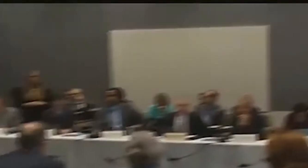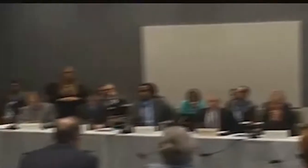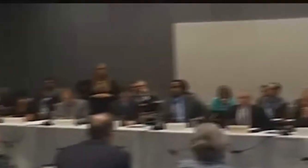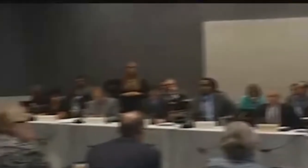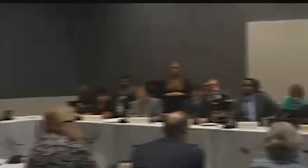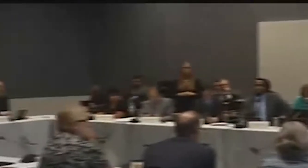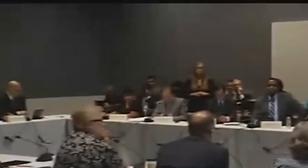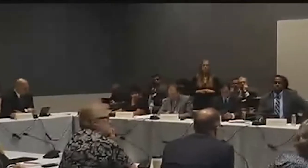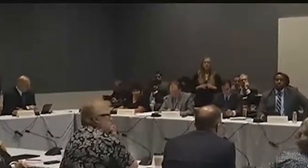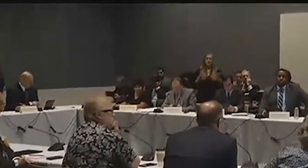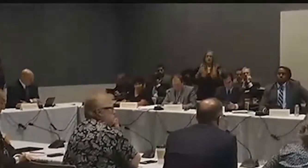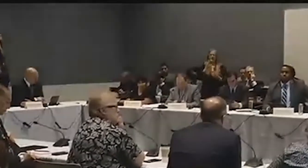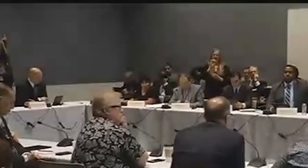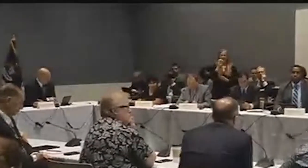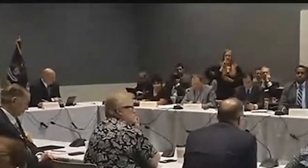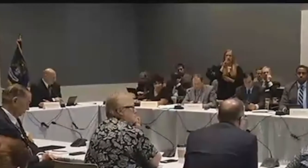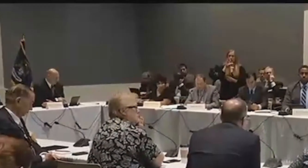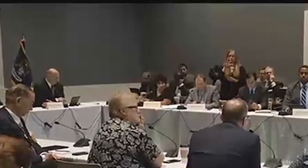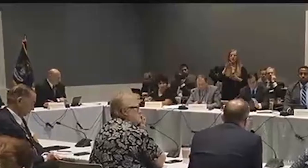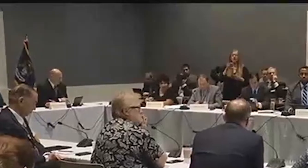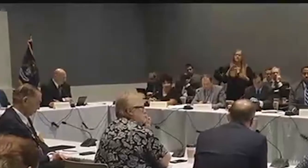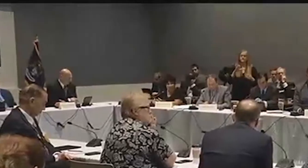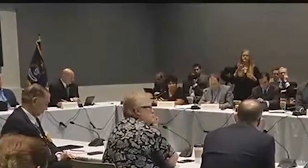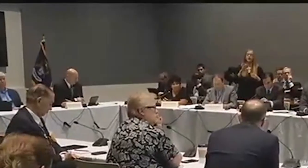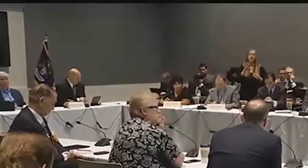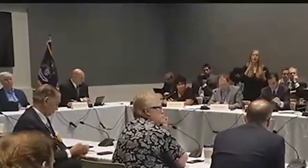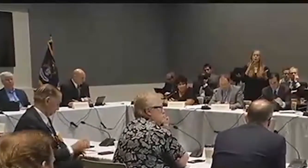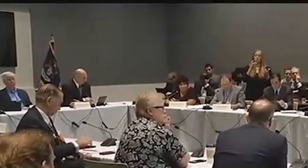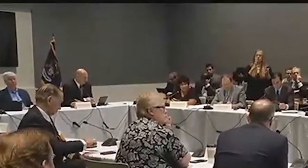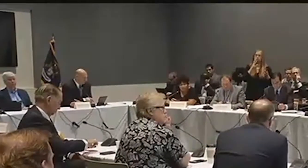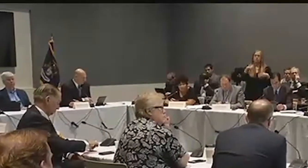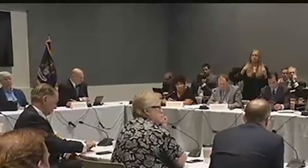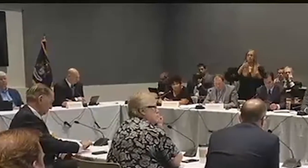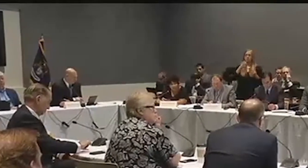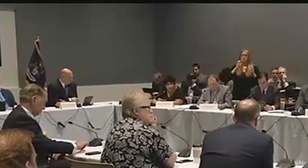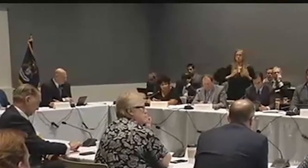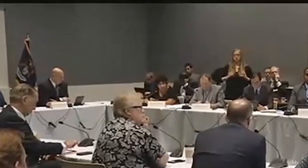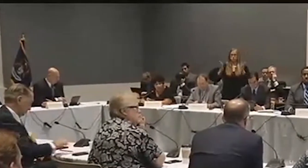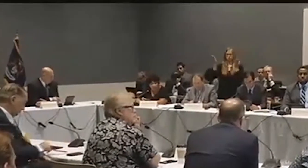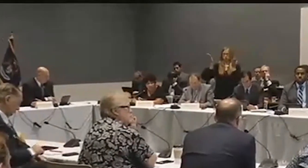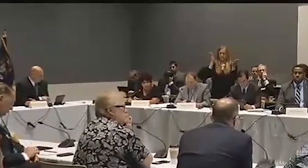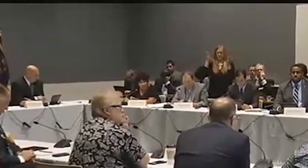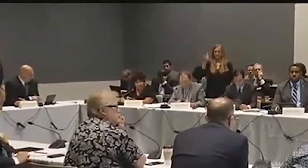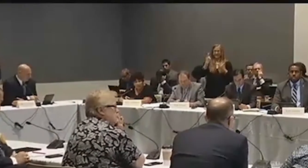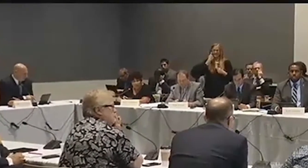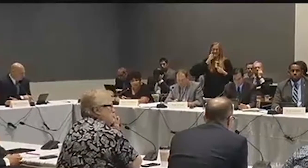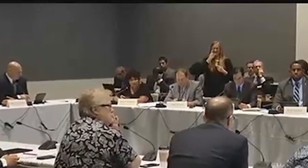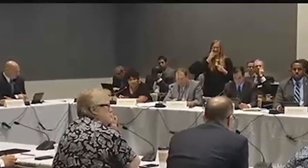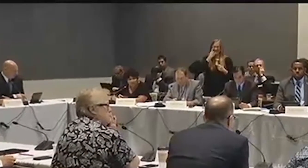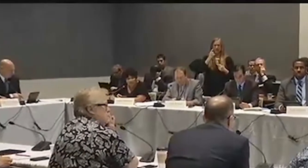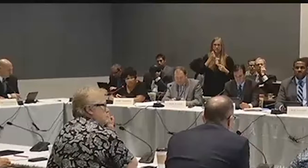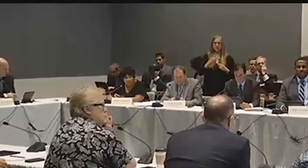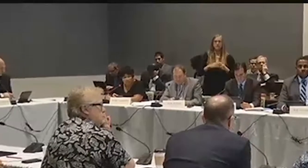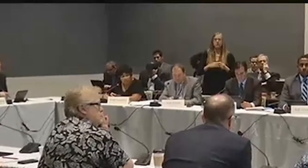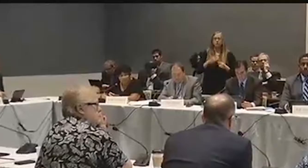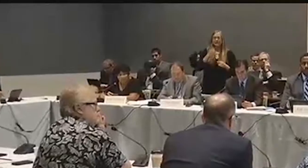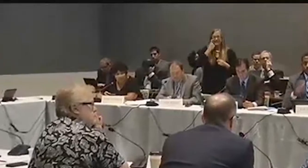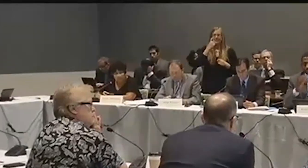The water utility industry has only recently, this is just generally, and I think it is true here as